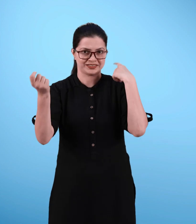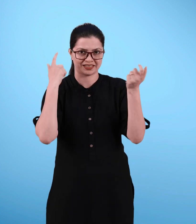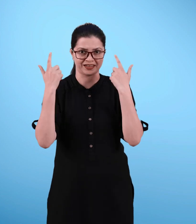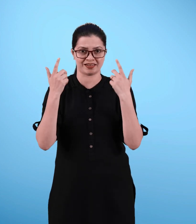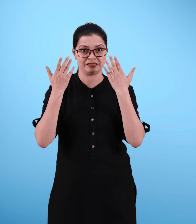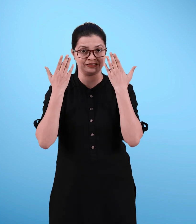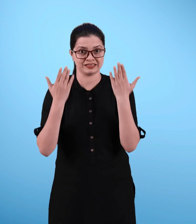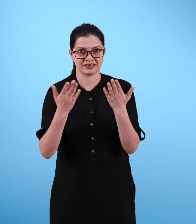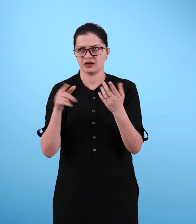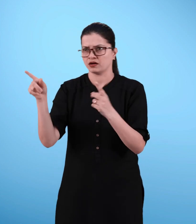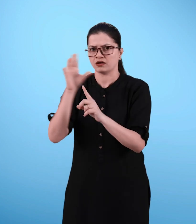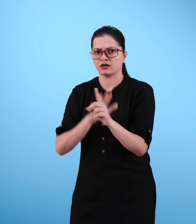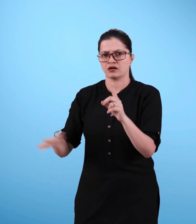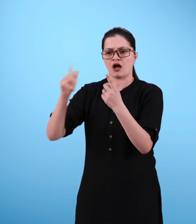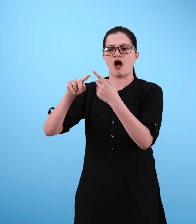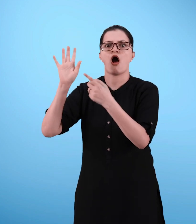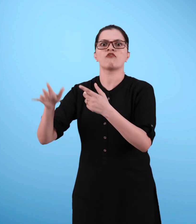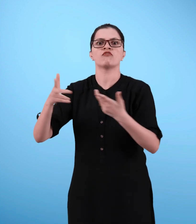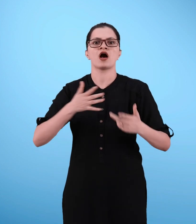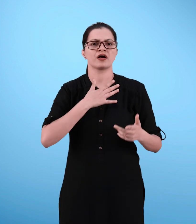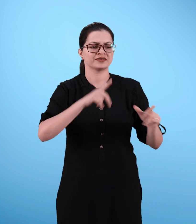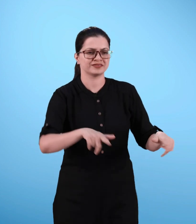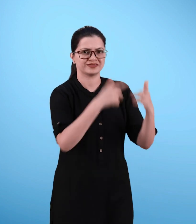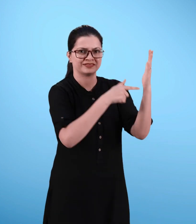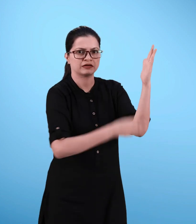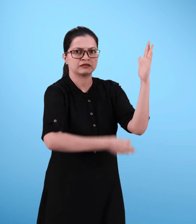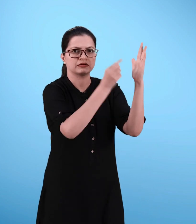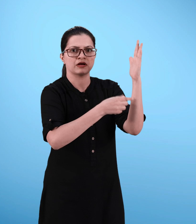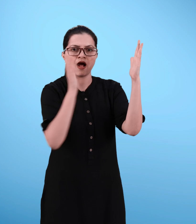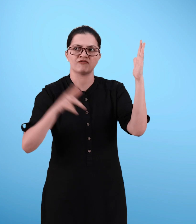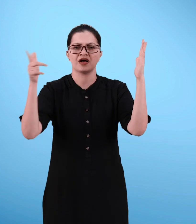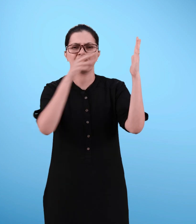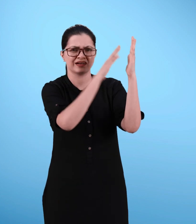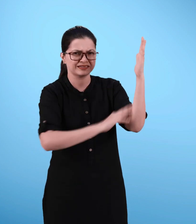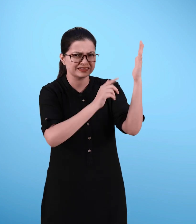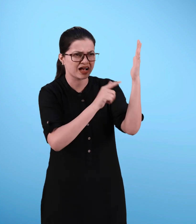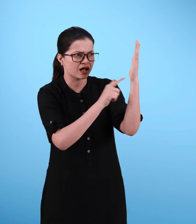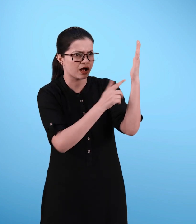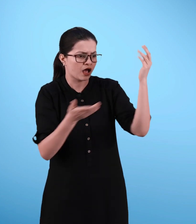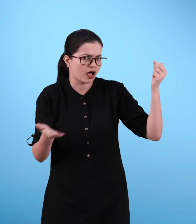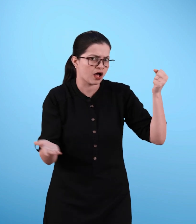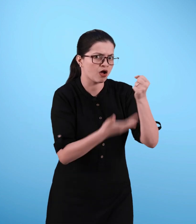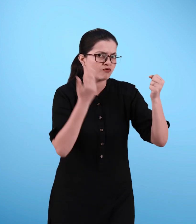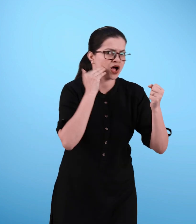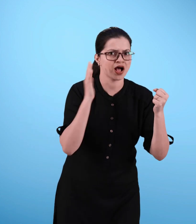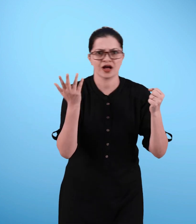The jute plant is normally The harvested jute plant when is it is normally at flowering harvested stage. when it is at flowering